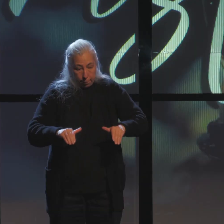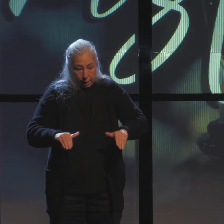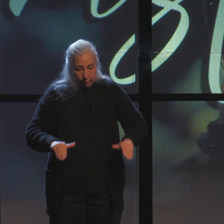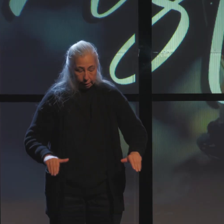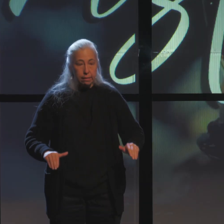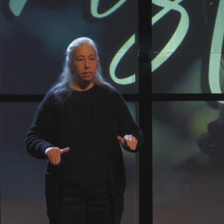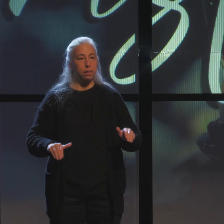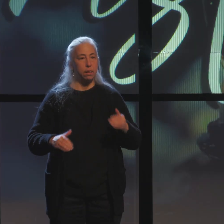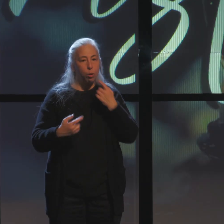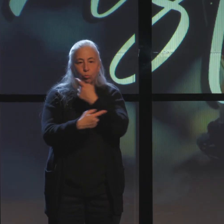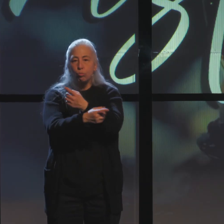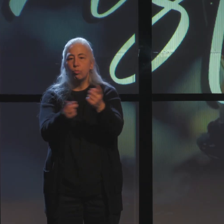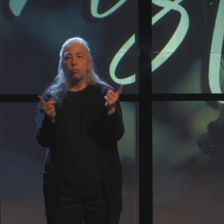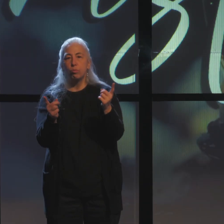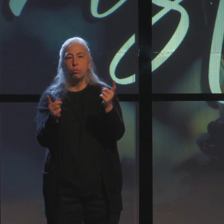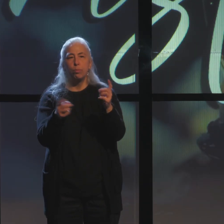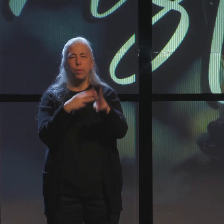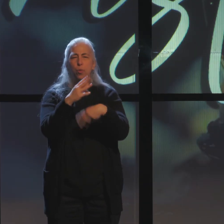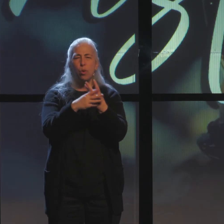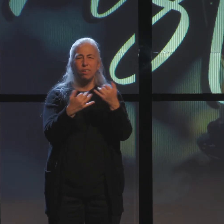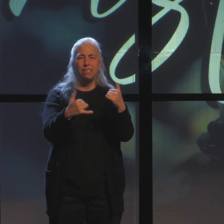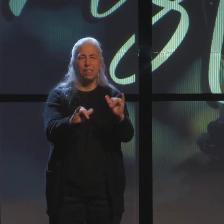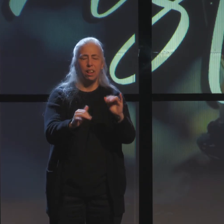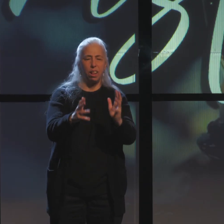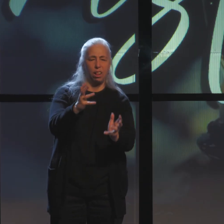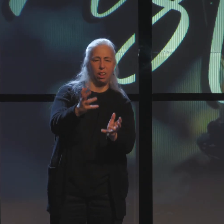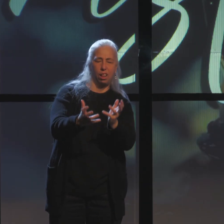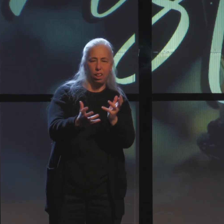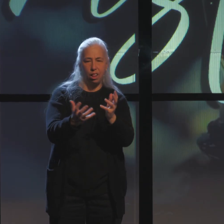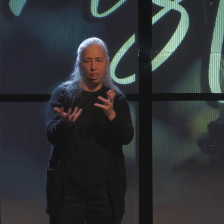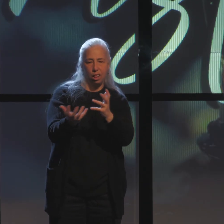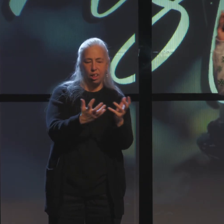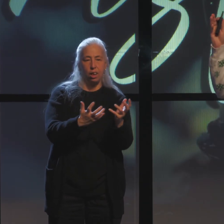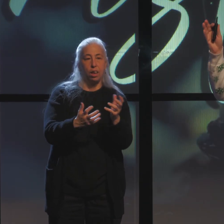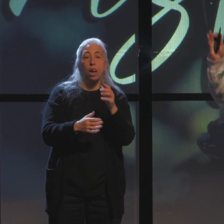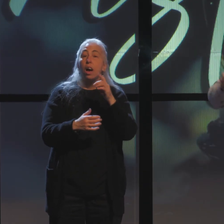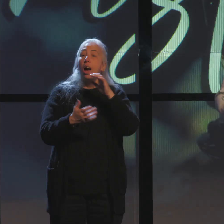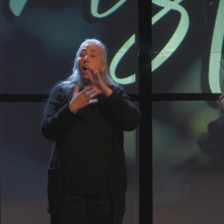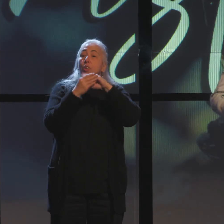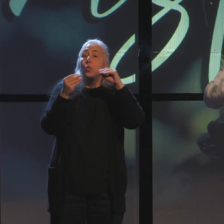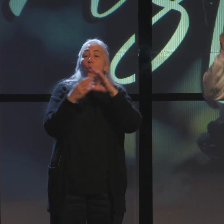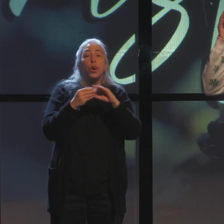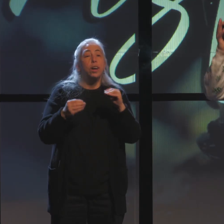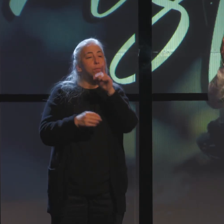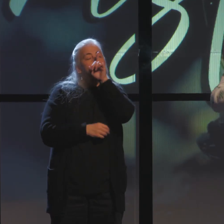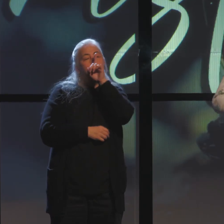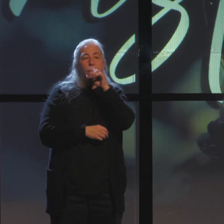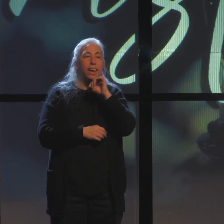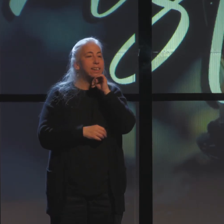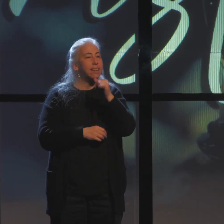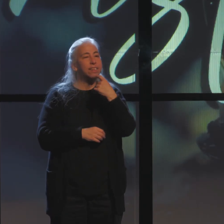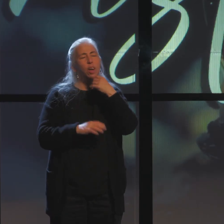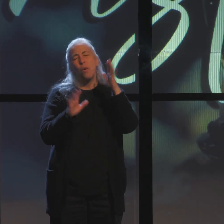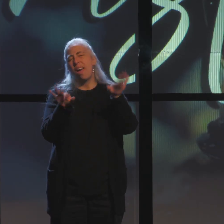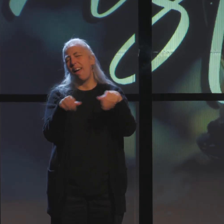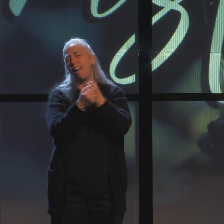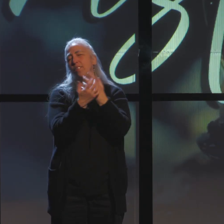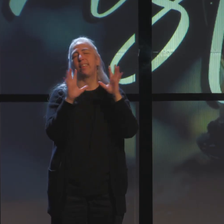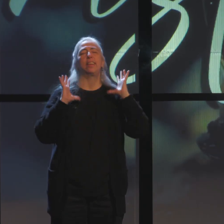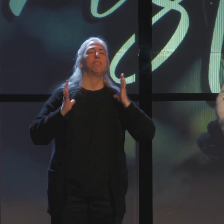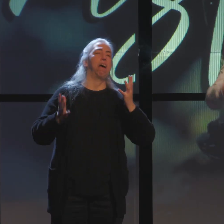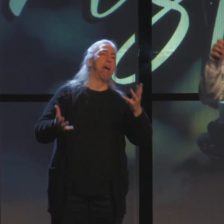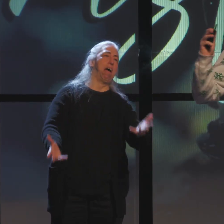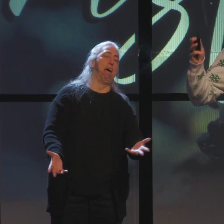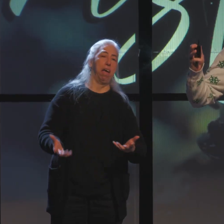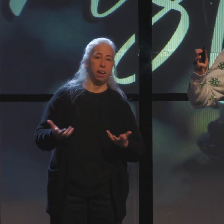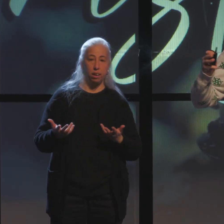trembling with unrest. This is not a story that pretends everything is okay. How many of y'all love it when people just pretend everything is okay?